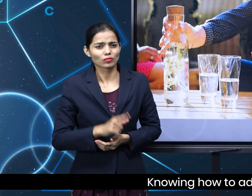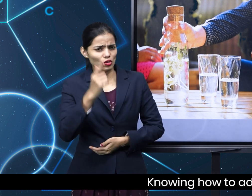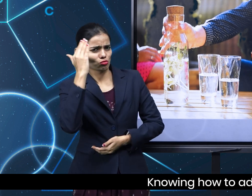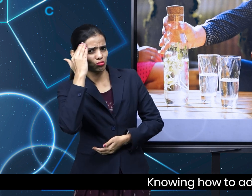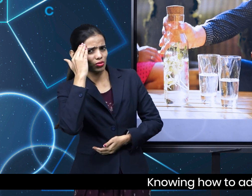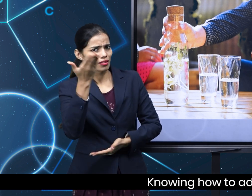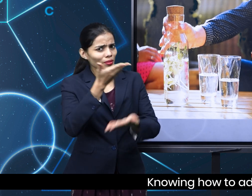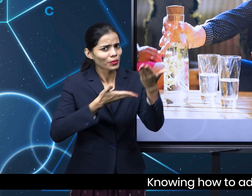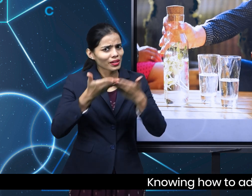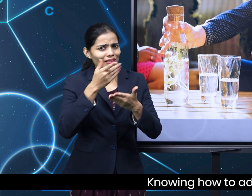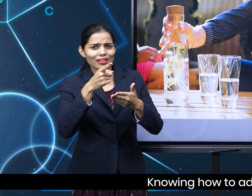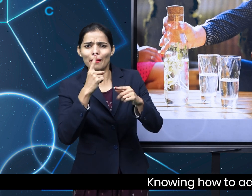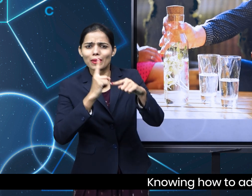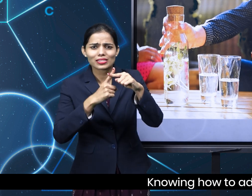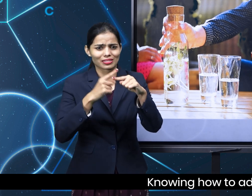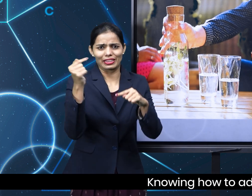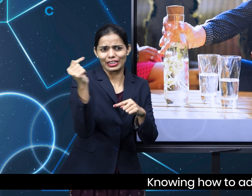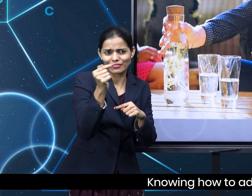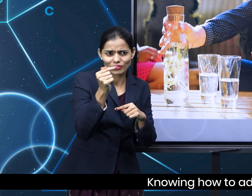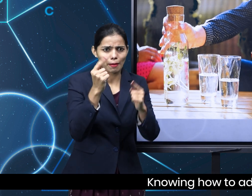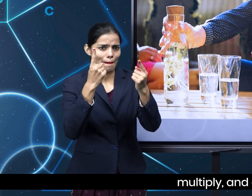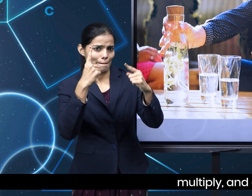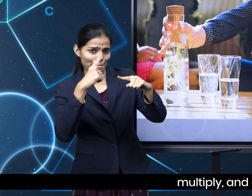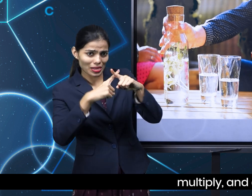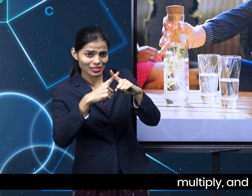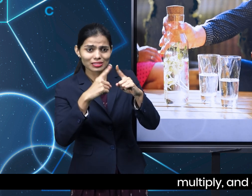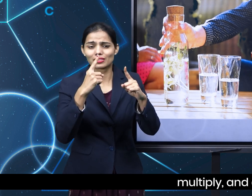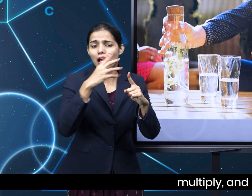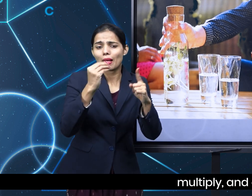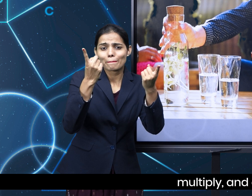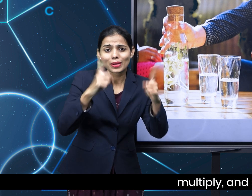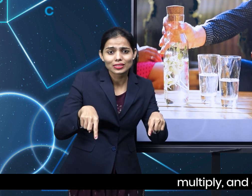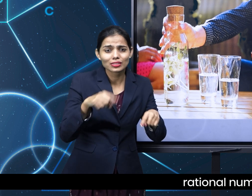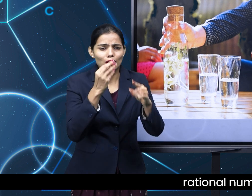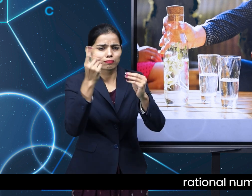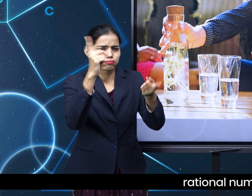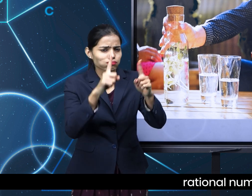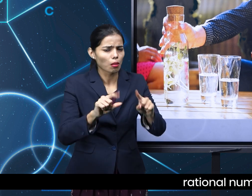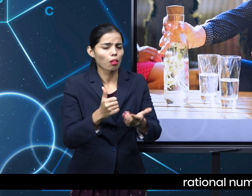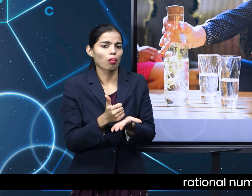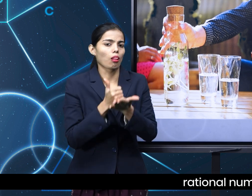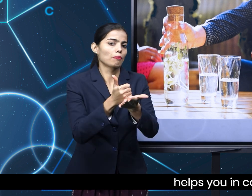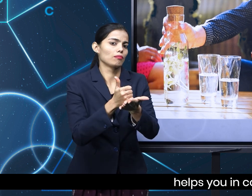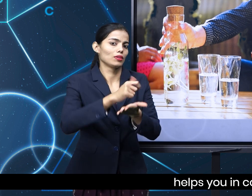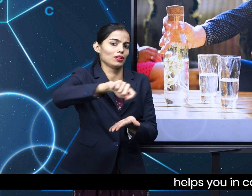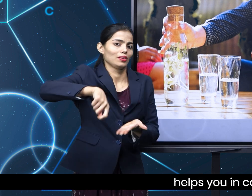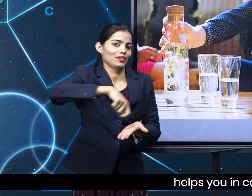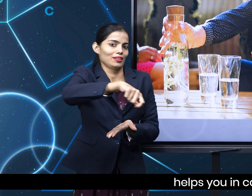Knowing how to add, subtract, multiply and divide rational numbers helps you in